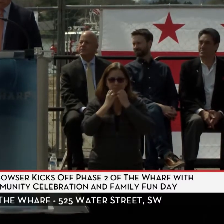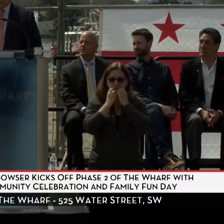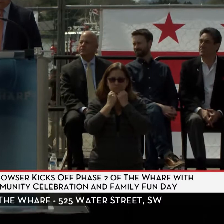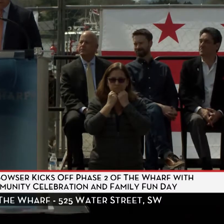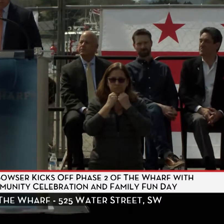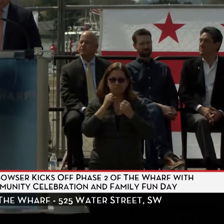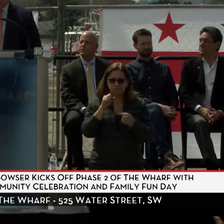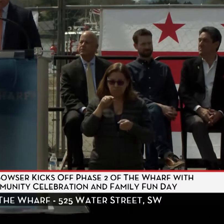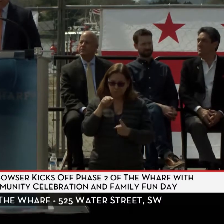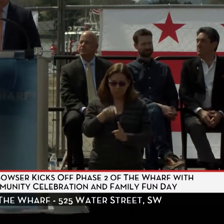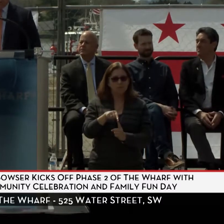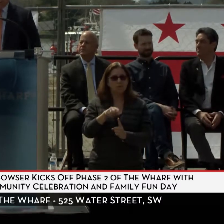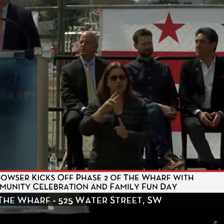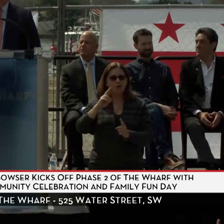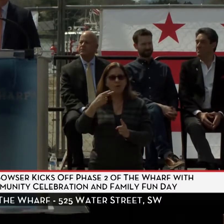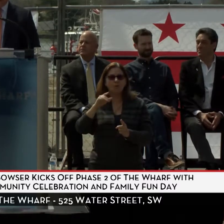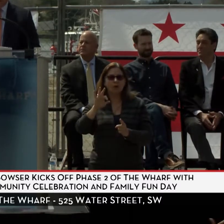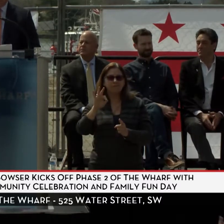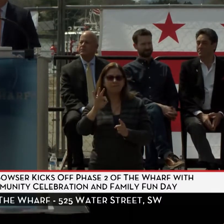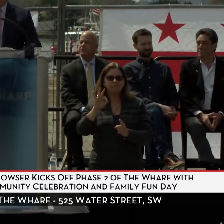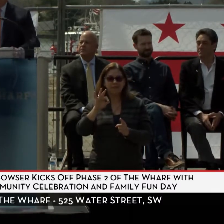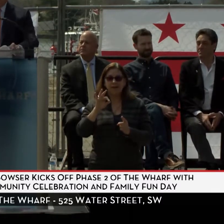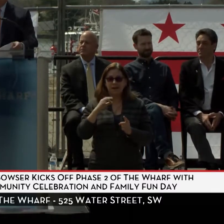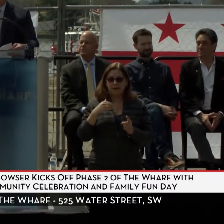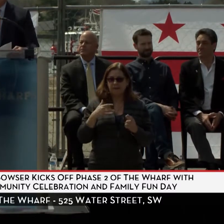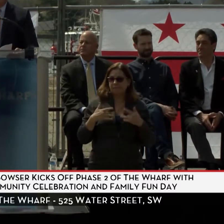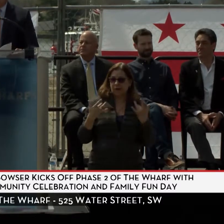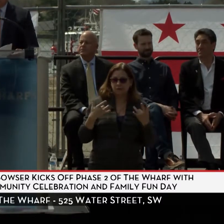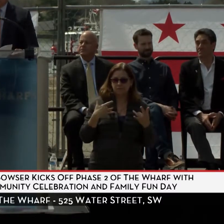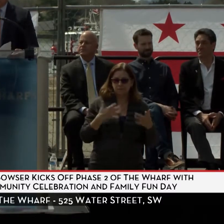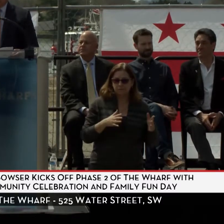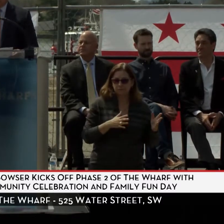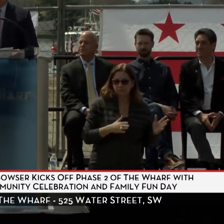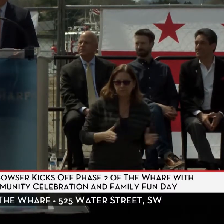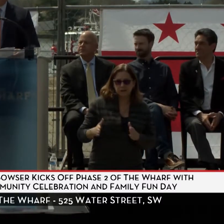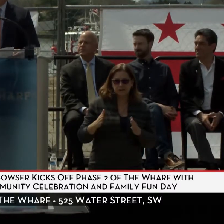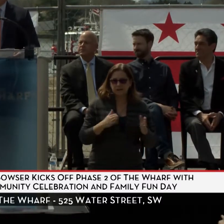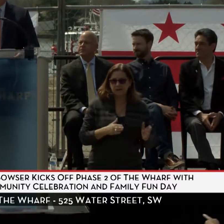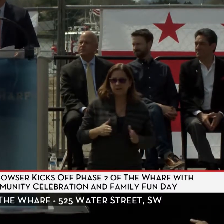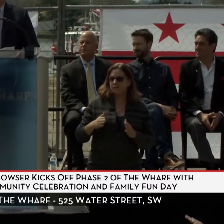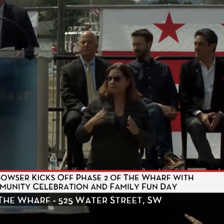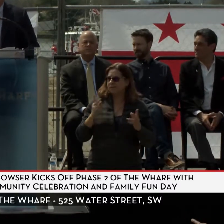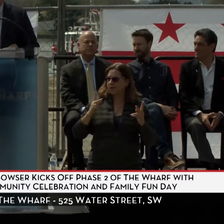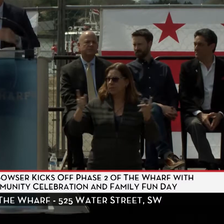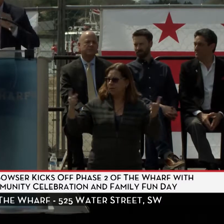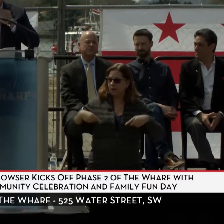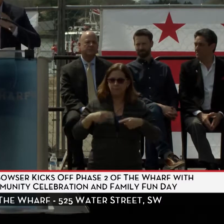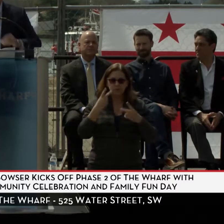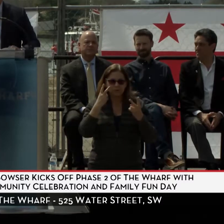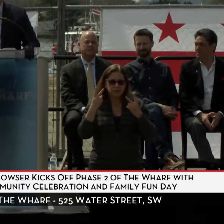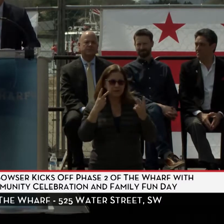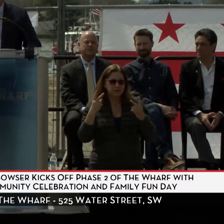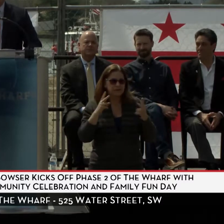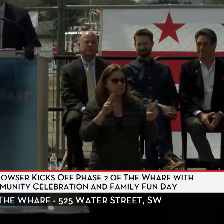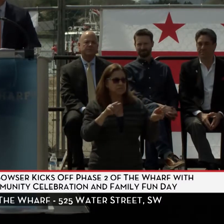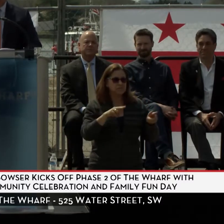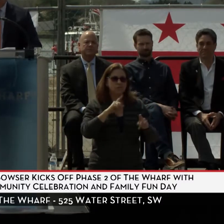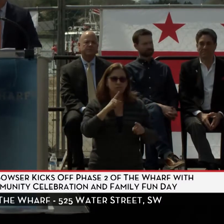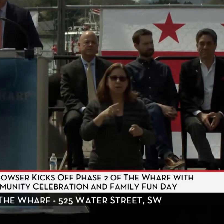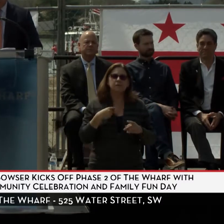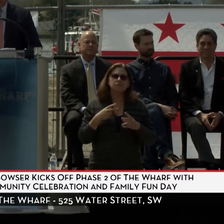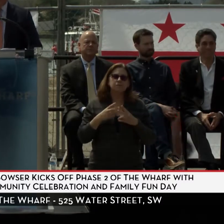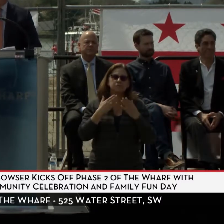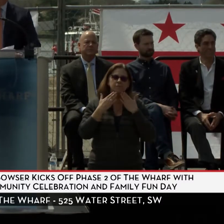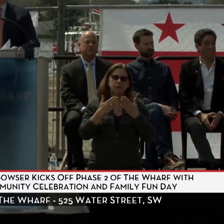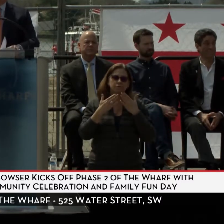planned events. People come here in droves to partake of the Wharf, all the Wharf has to offer, and for that we're very grateful to everyone who's been such